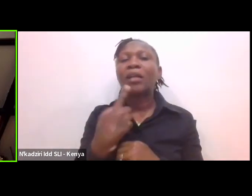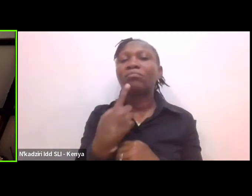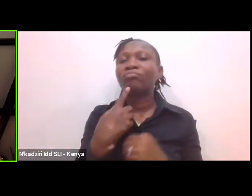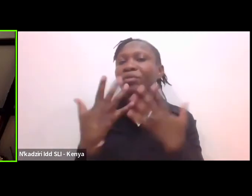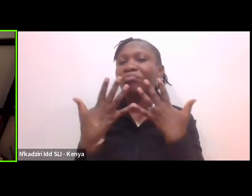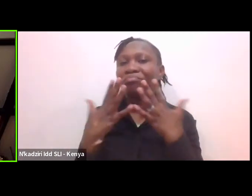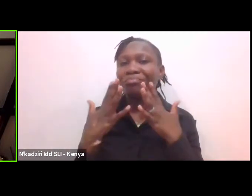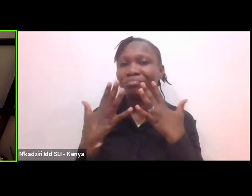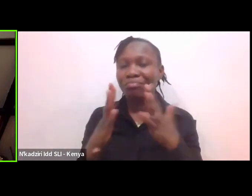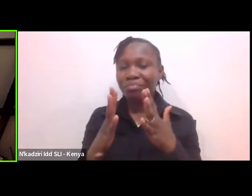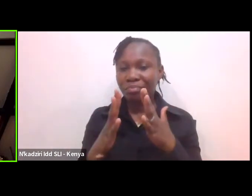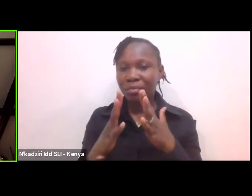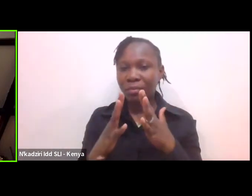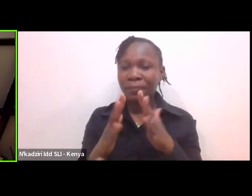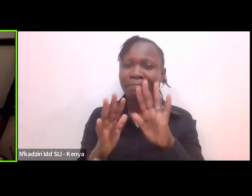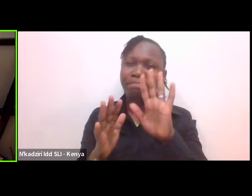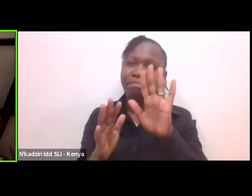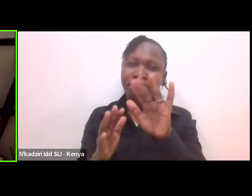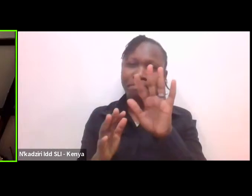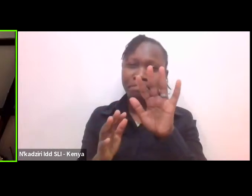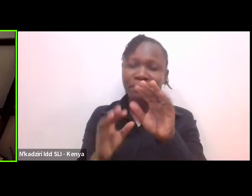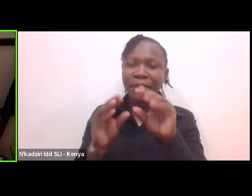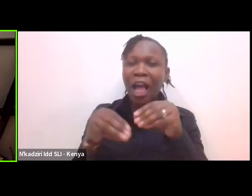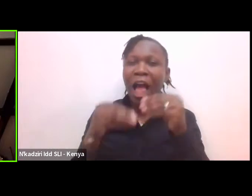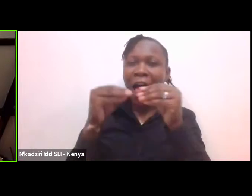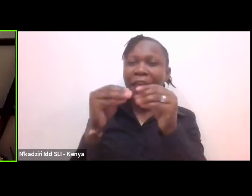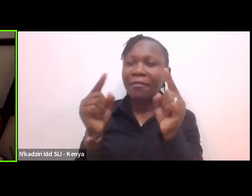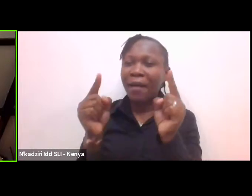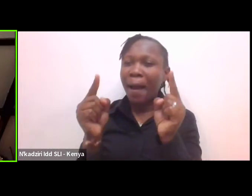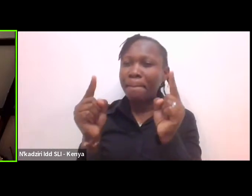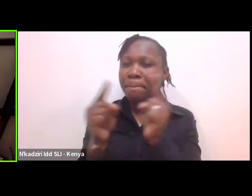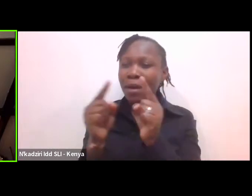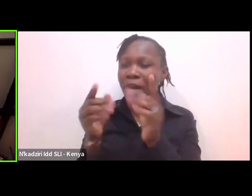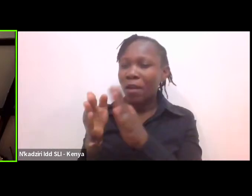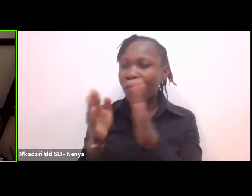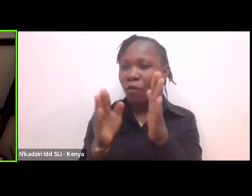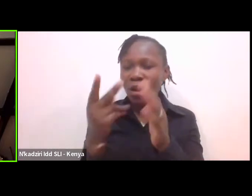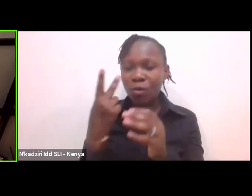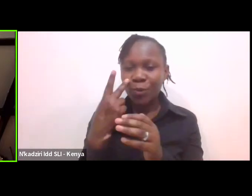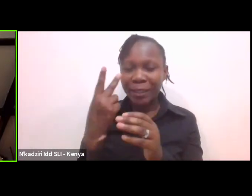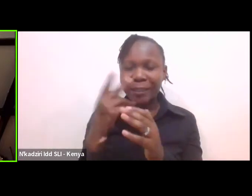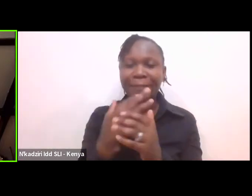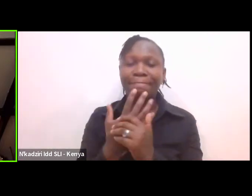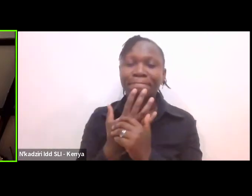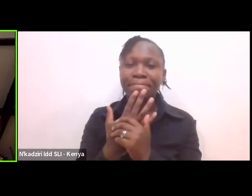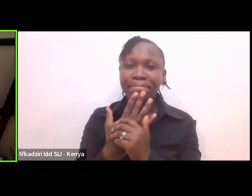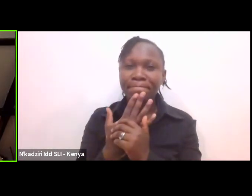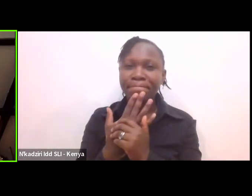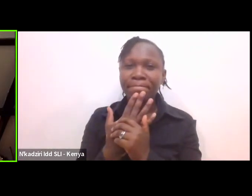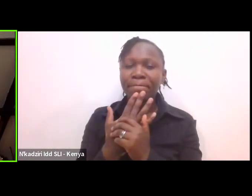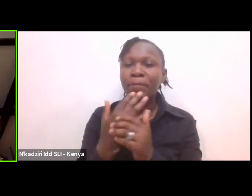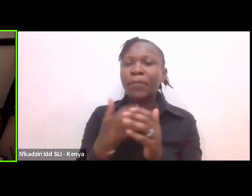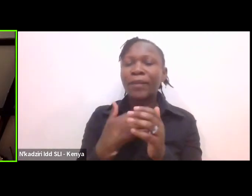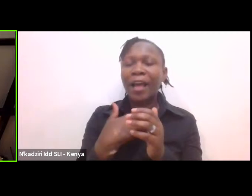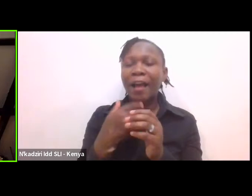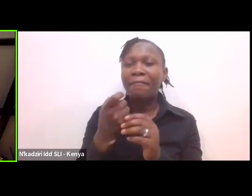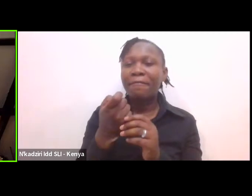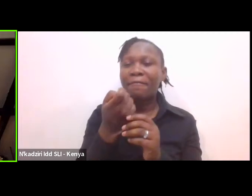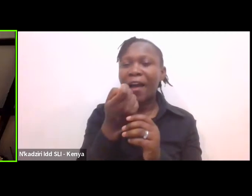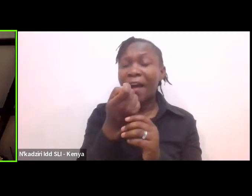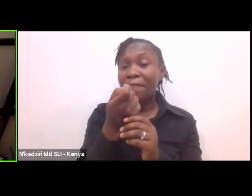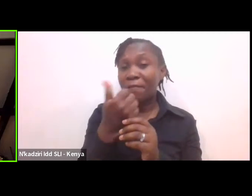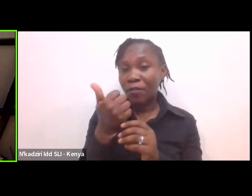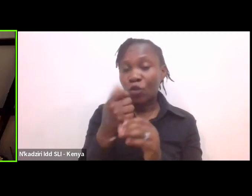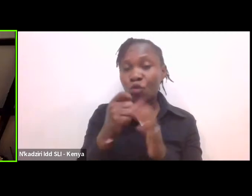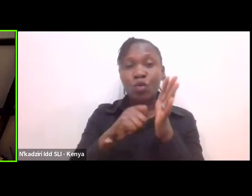To provide a little context, here are a few key features of the educational and social circumstances